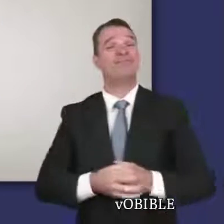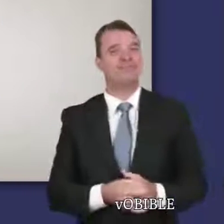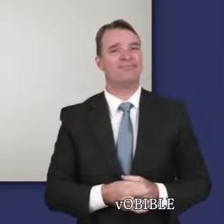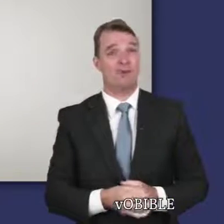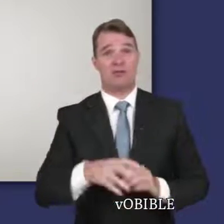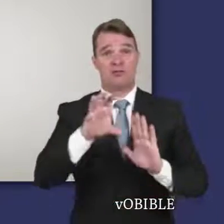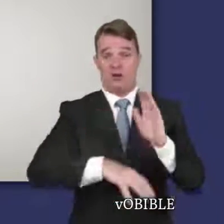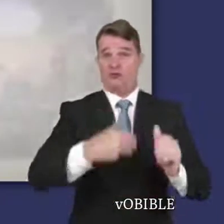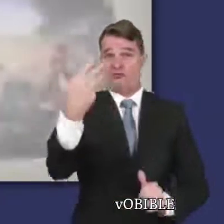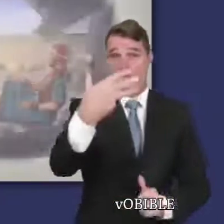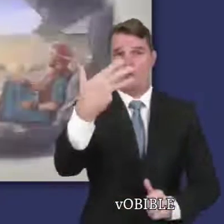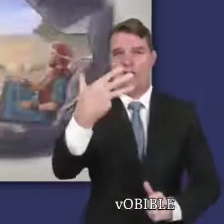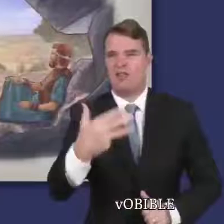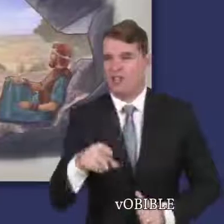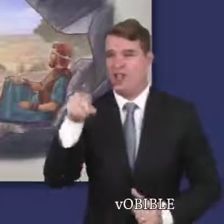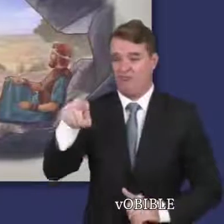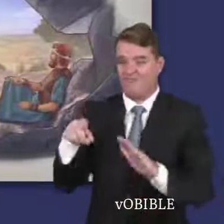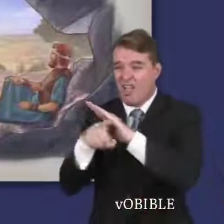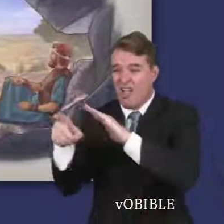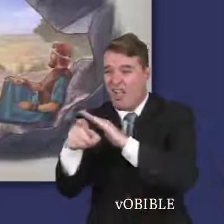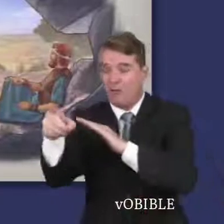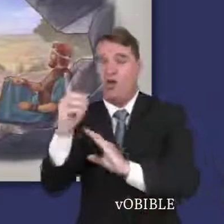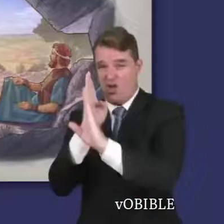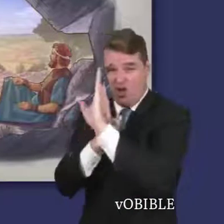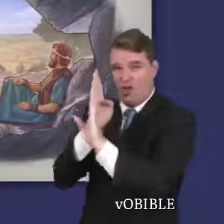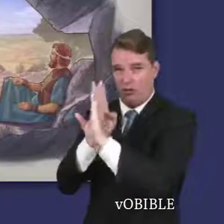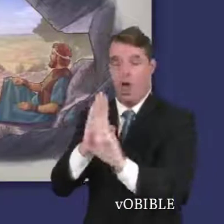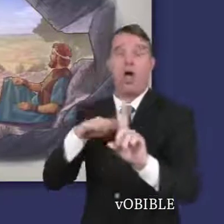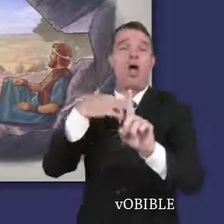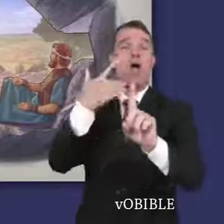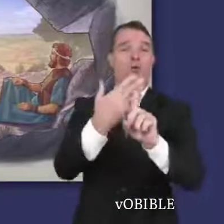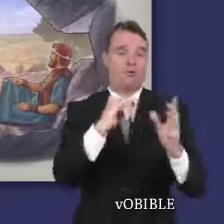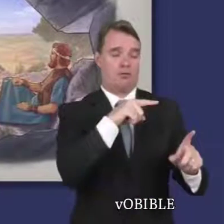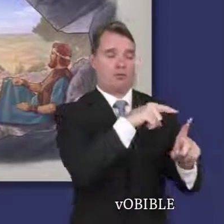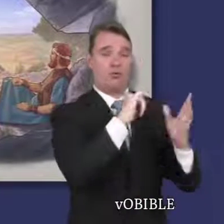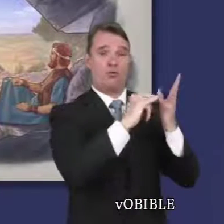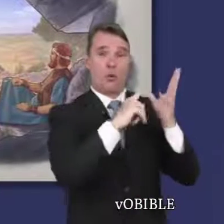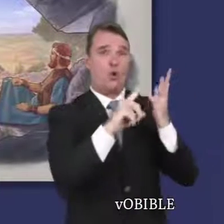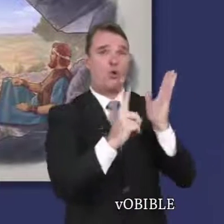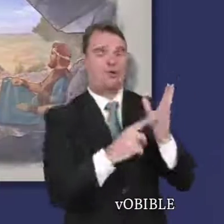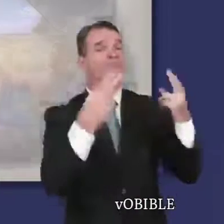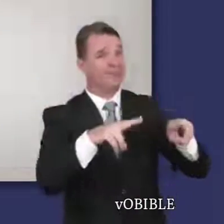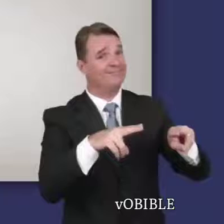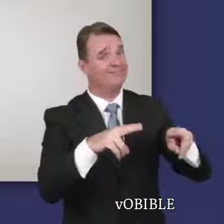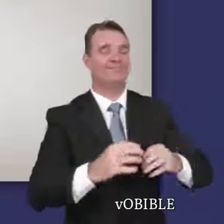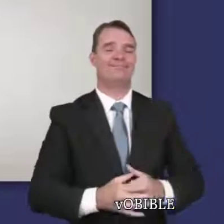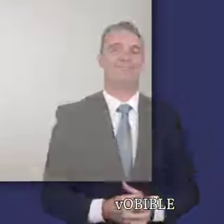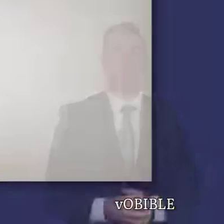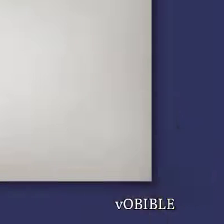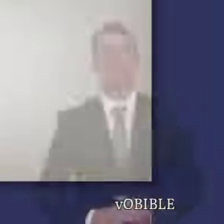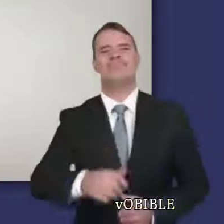In chapter 19, David flees for his life, remaining a fugitive until Saul's death.